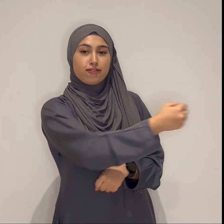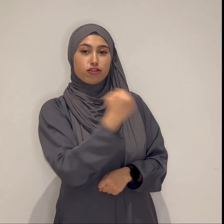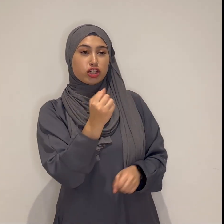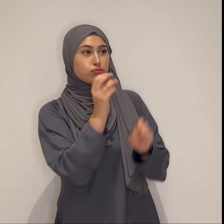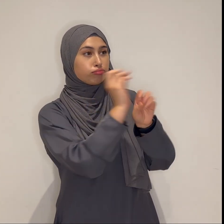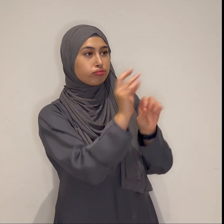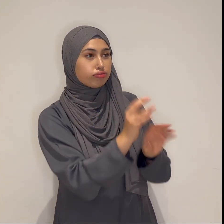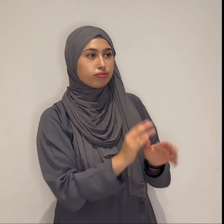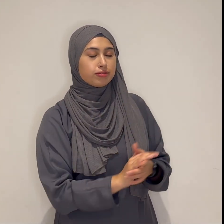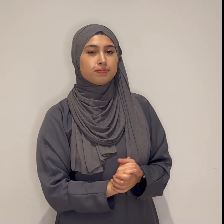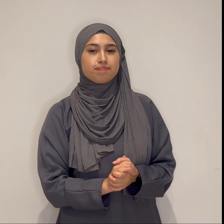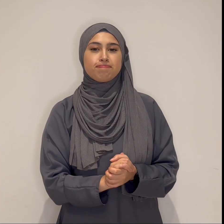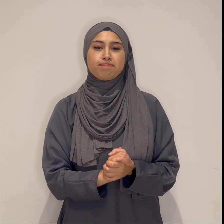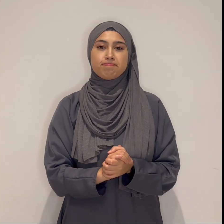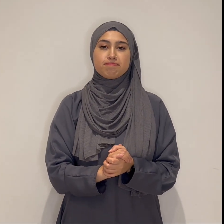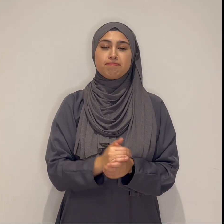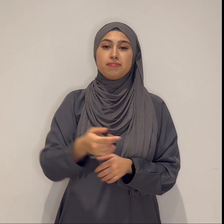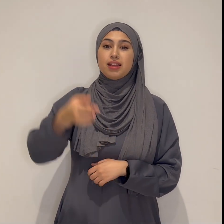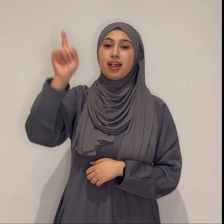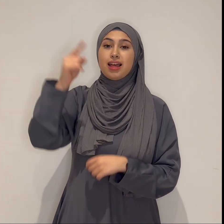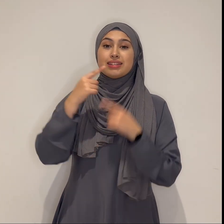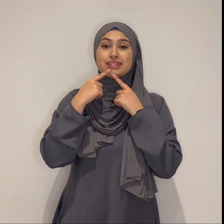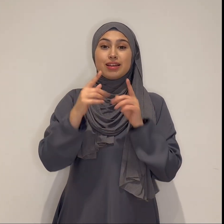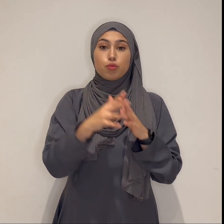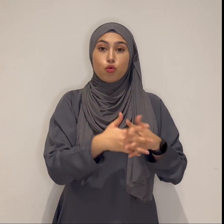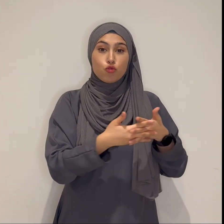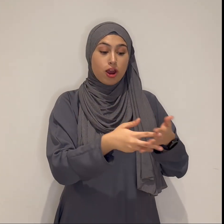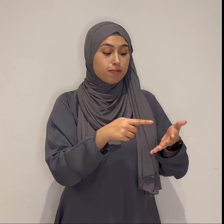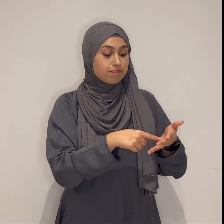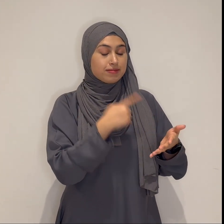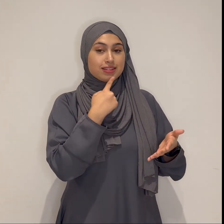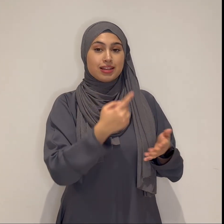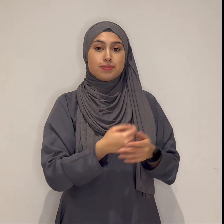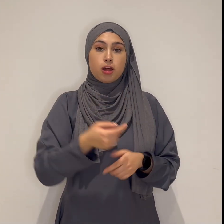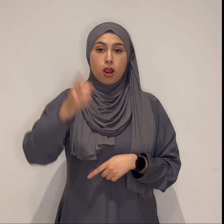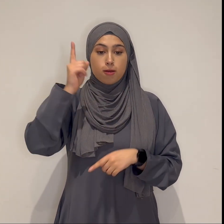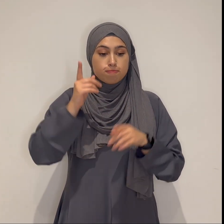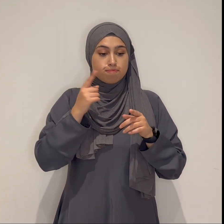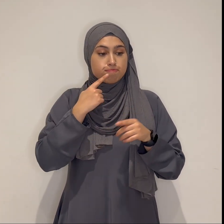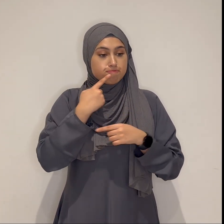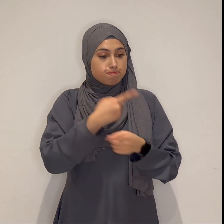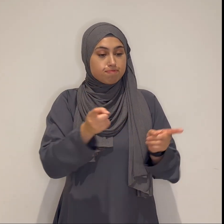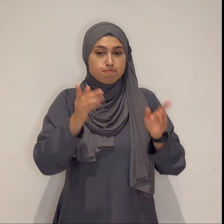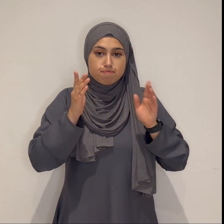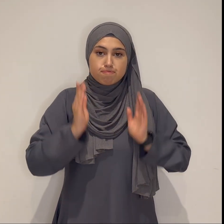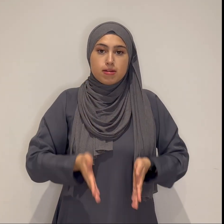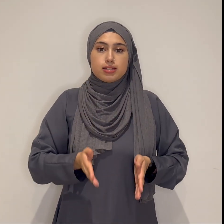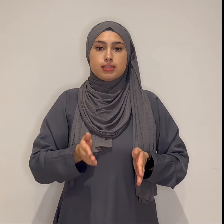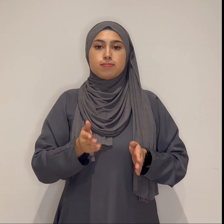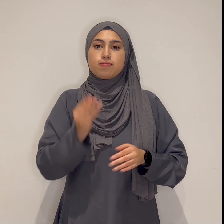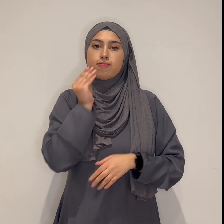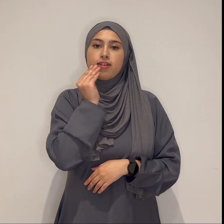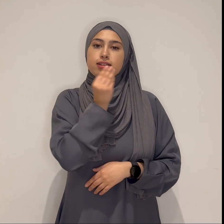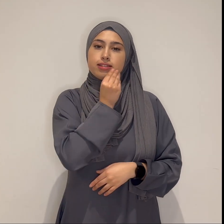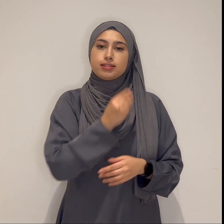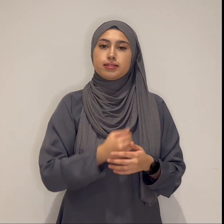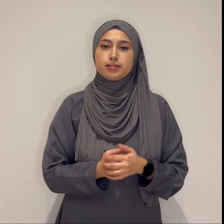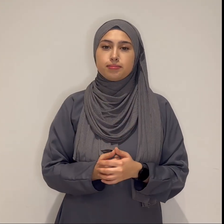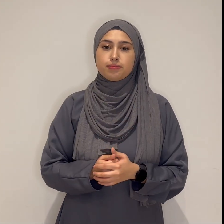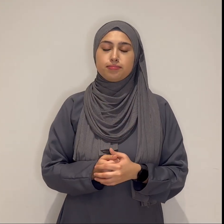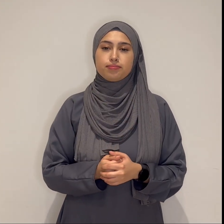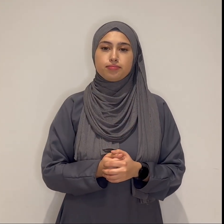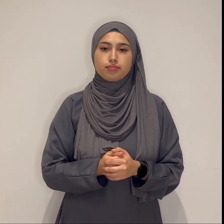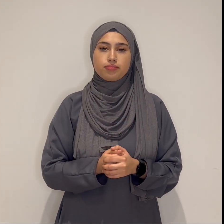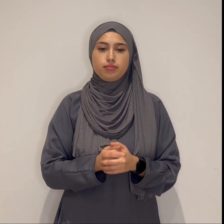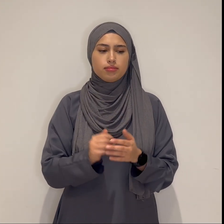fridge, subhanAllah. In fact, Allah subhanahu wa ta'ala says in the Quran that Allah subhanahu wa ta'ala has ordained and made fasting obligatory